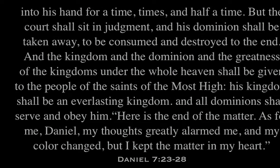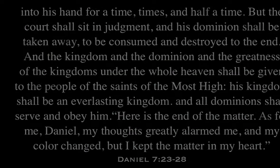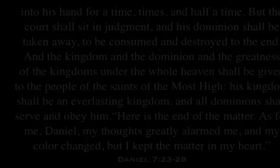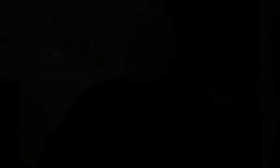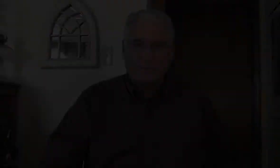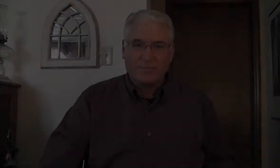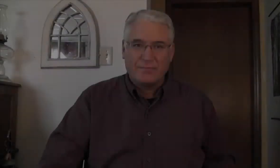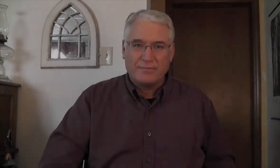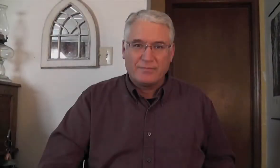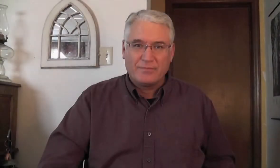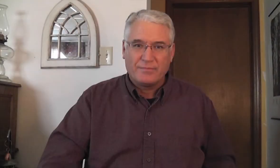heart.